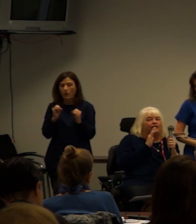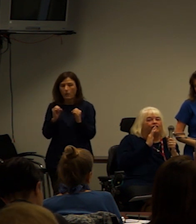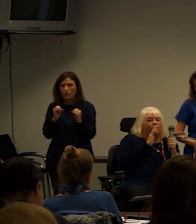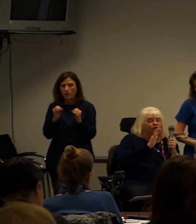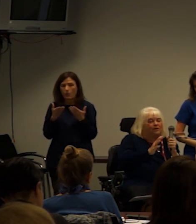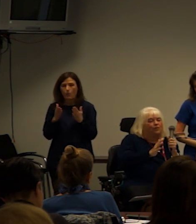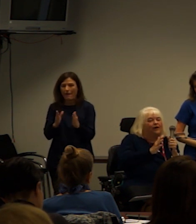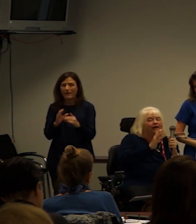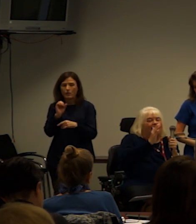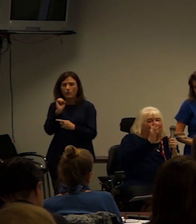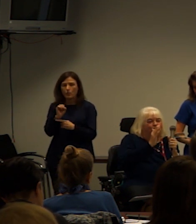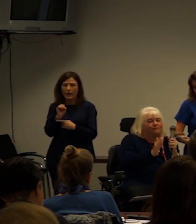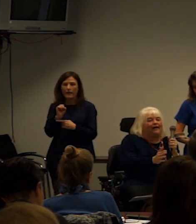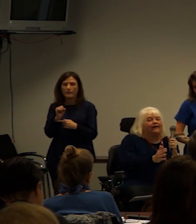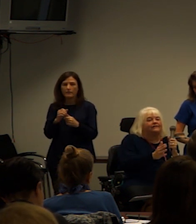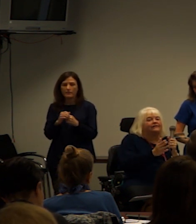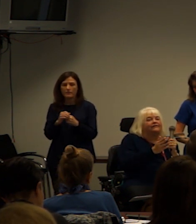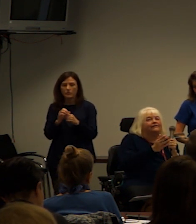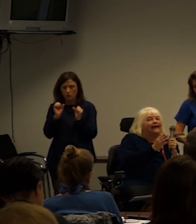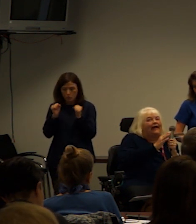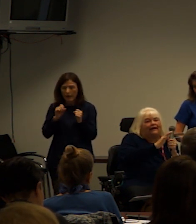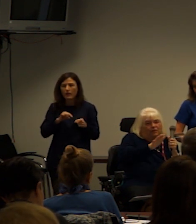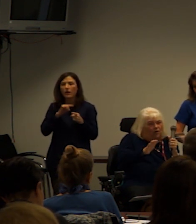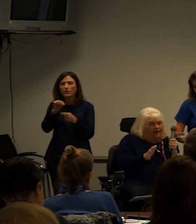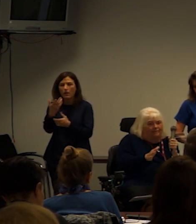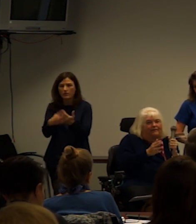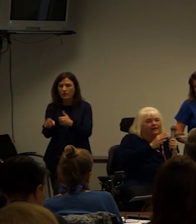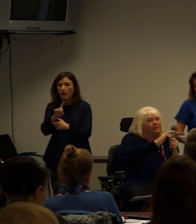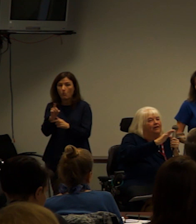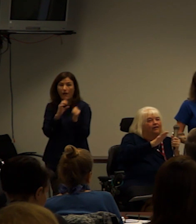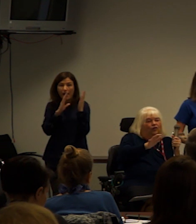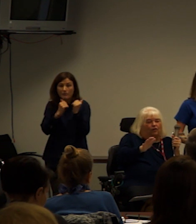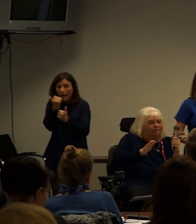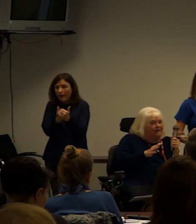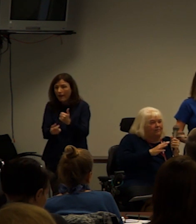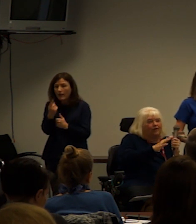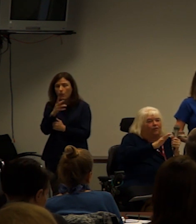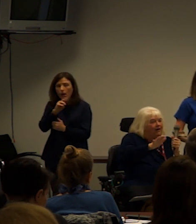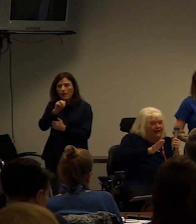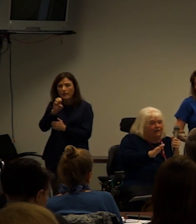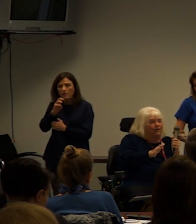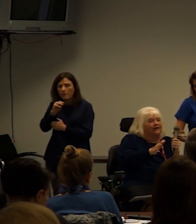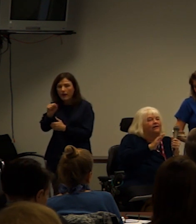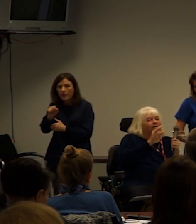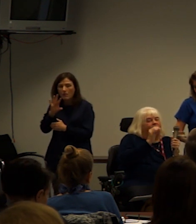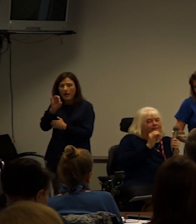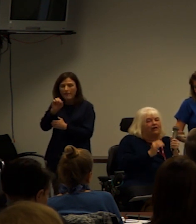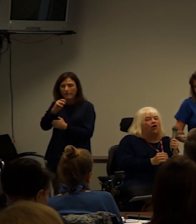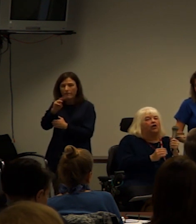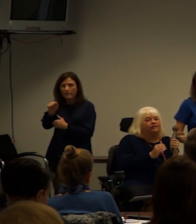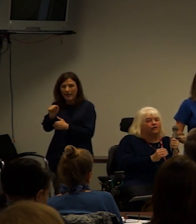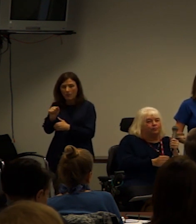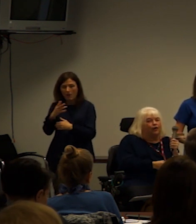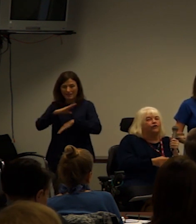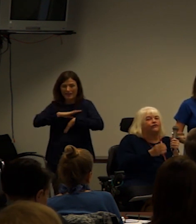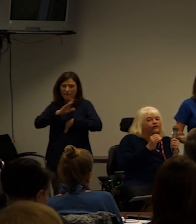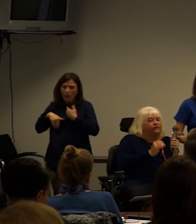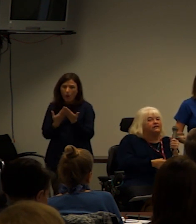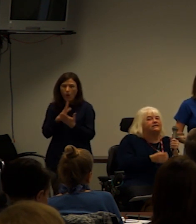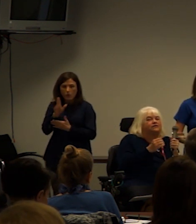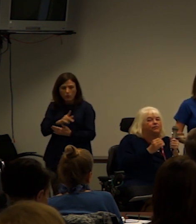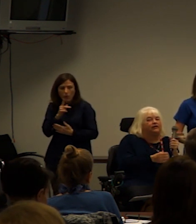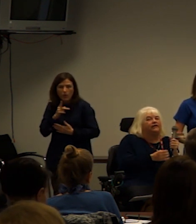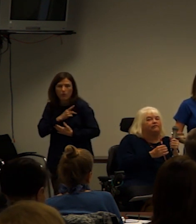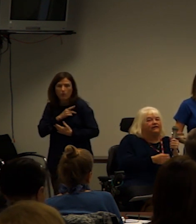that you can go somewhere and expect anyone, MEMA or FEMA or anyone, to meet all of your